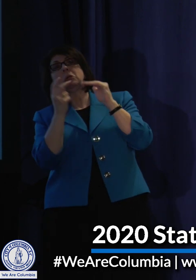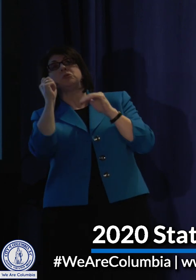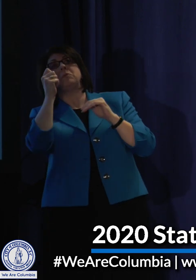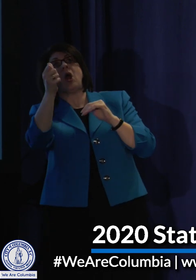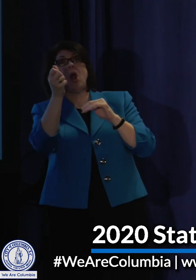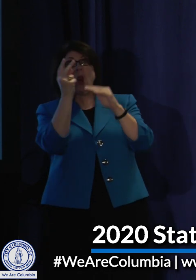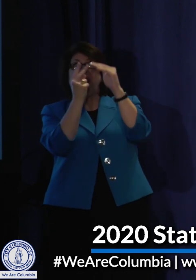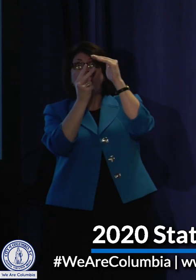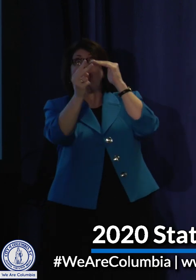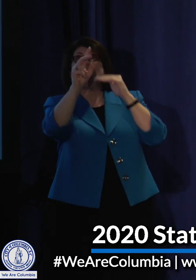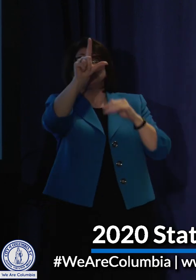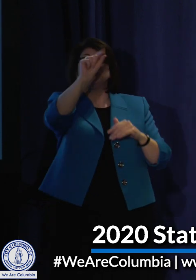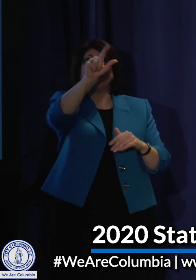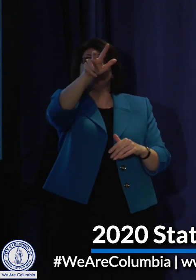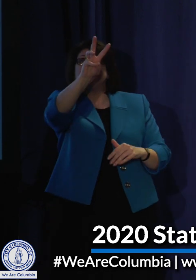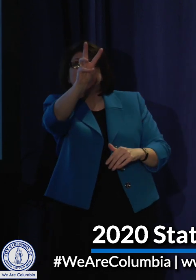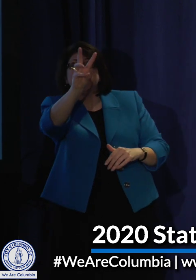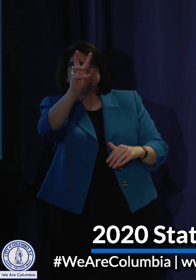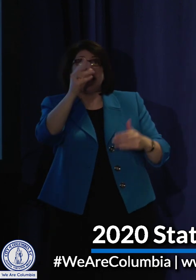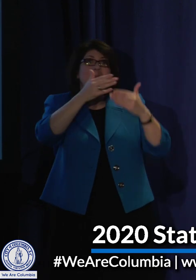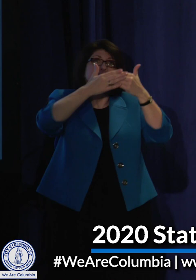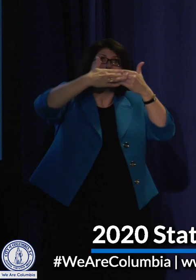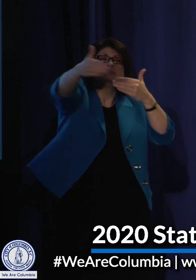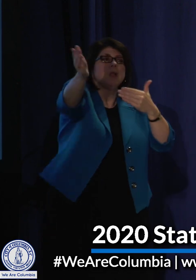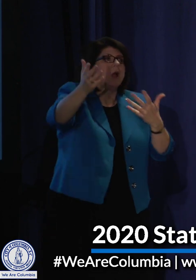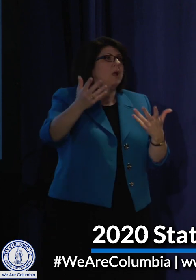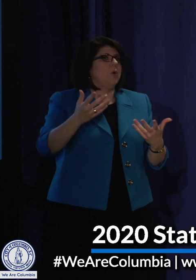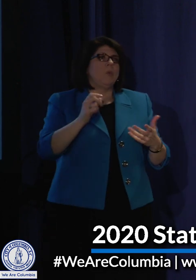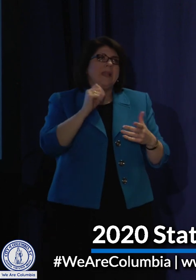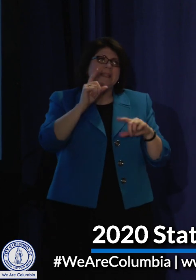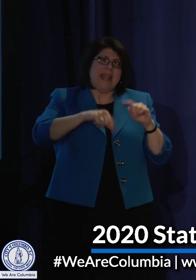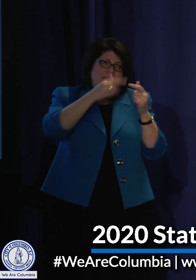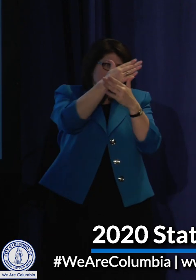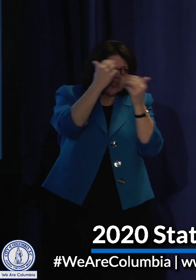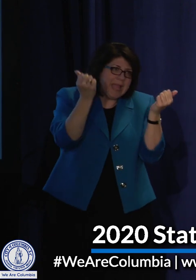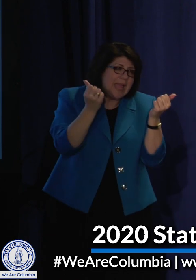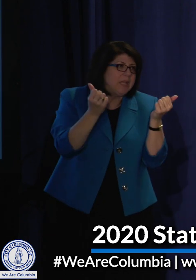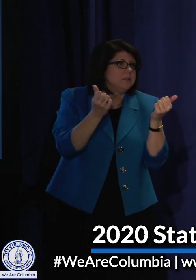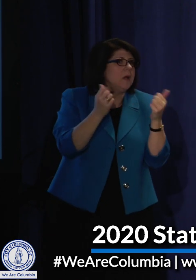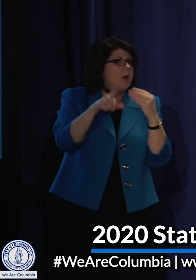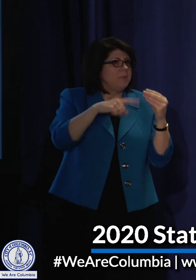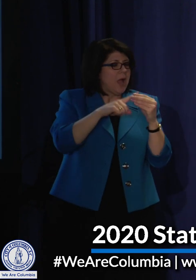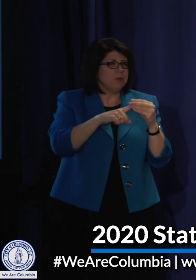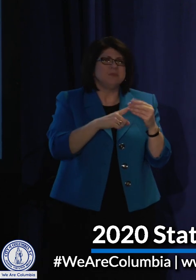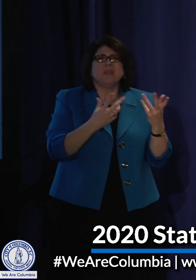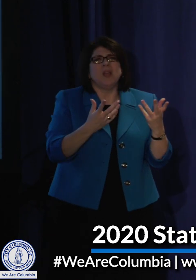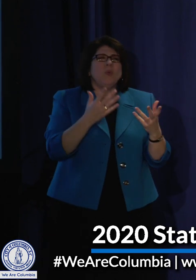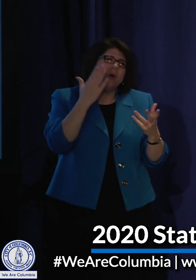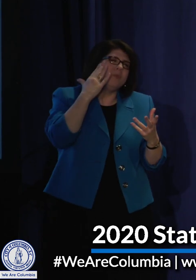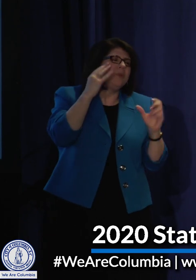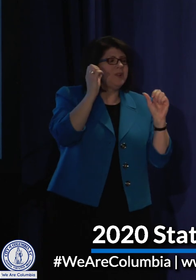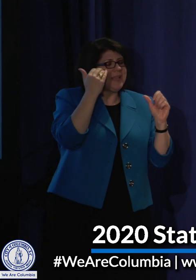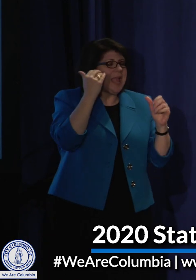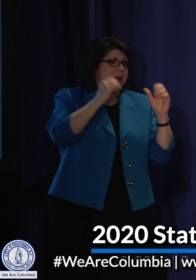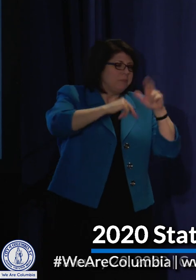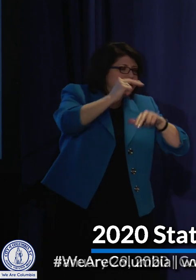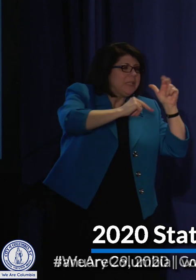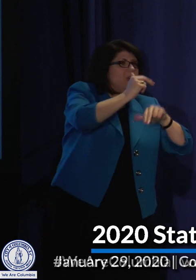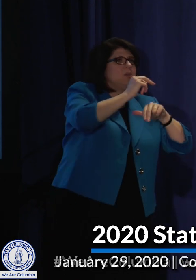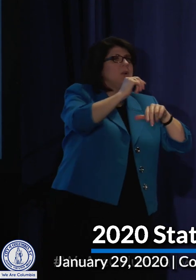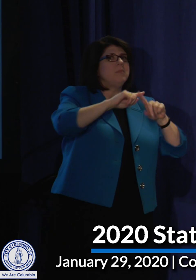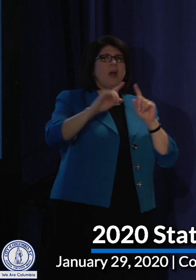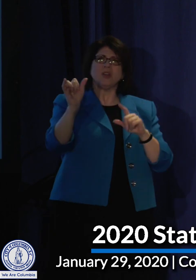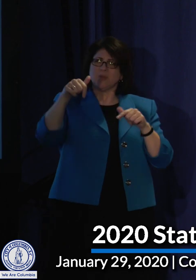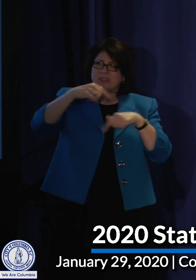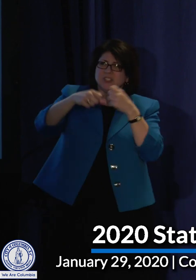2036 and beyond, let's not forget to do a few things. We can build infrastructure and build buildings, but this year I hope that we